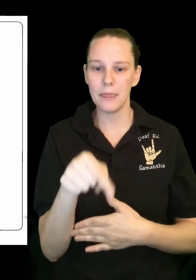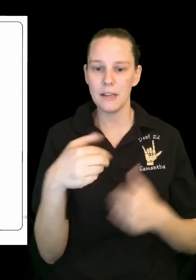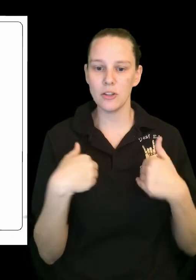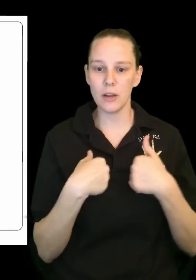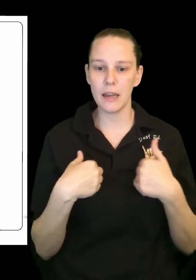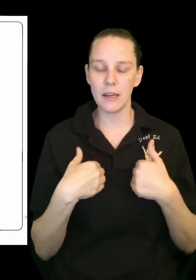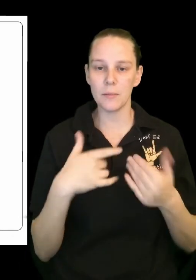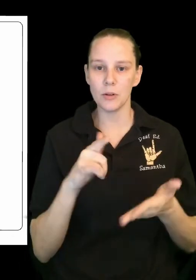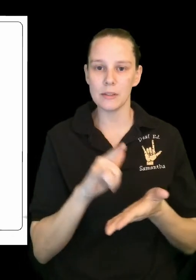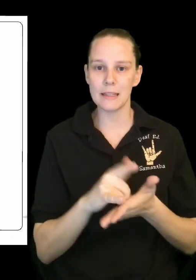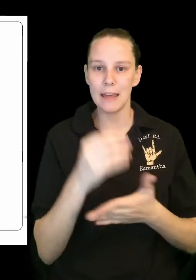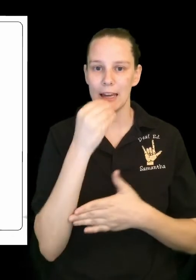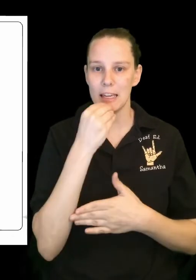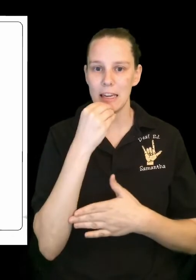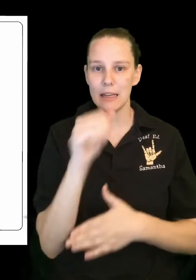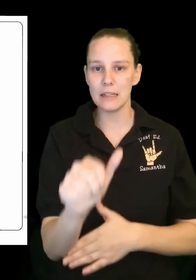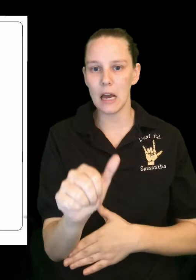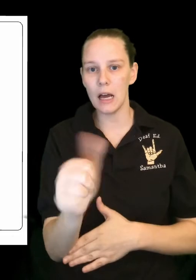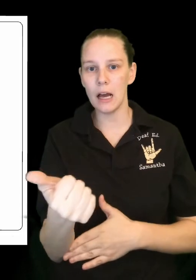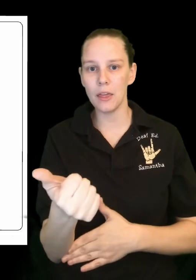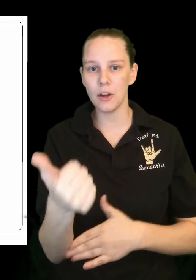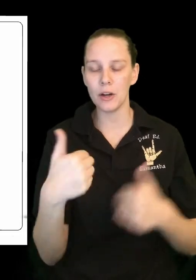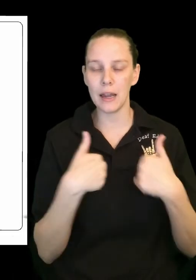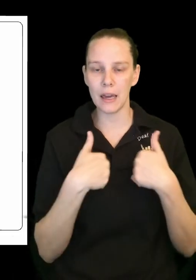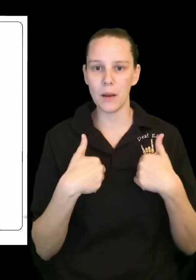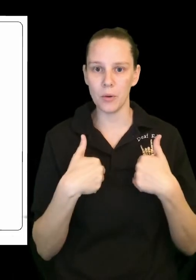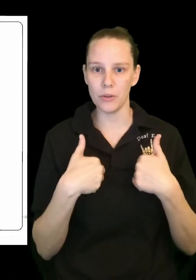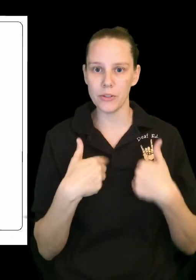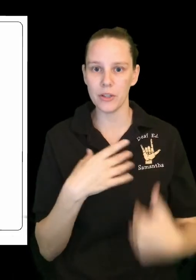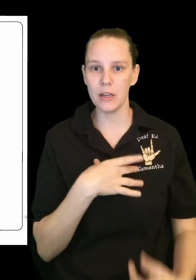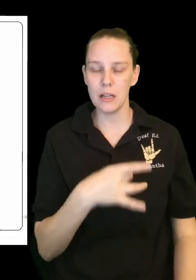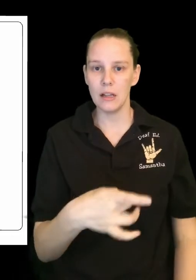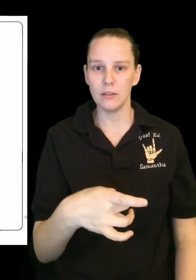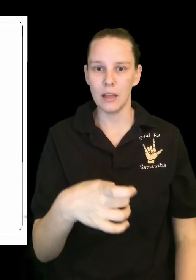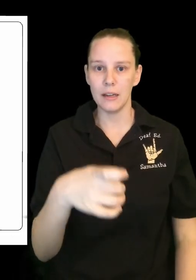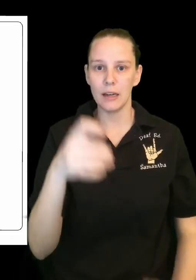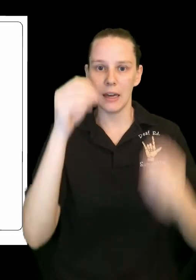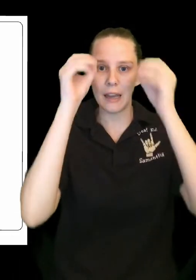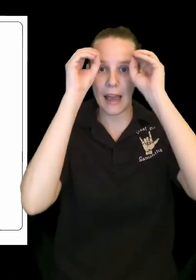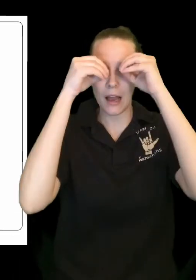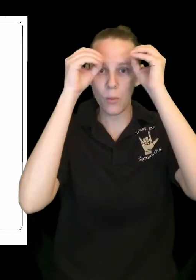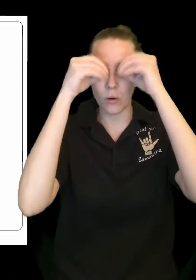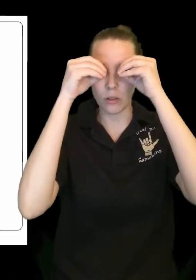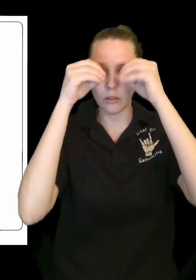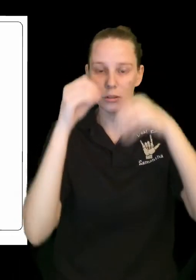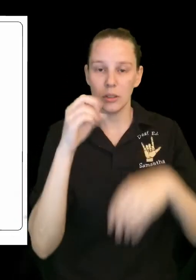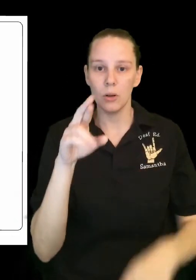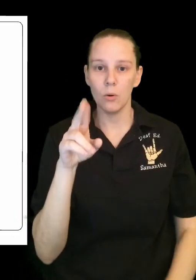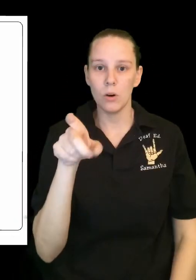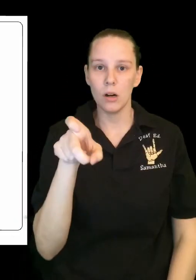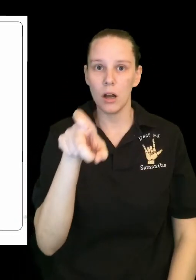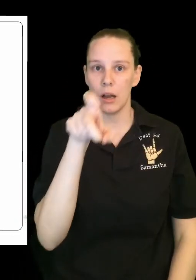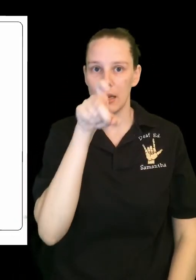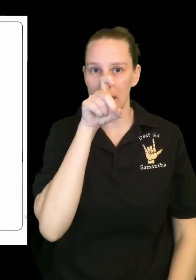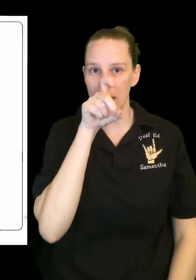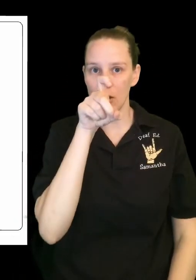These are animals that eat other animals, like an owl or an